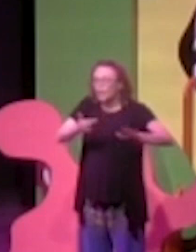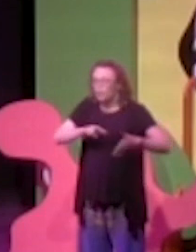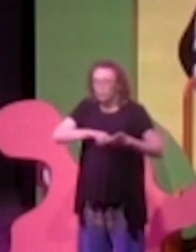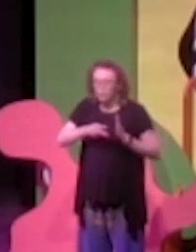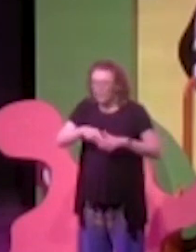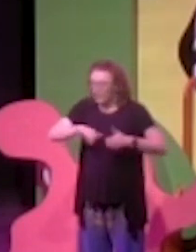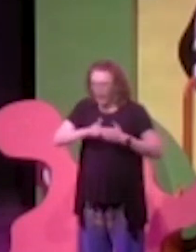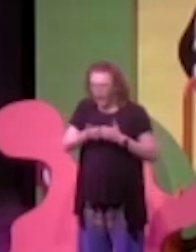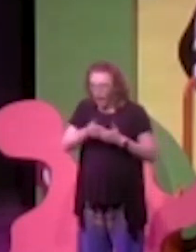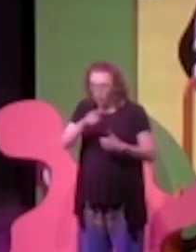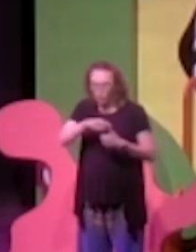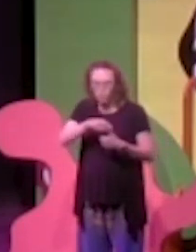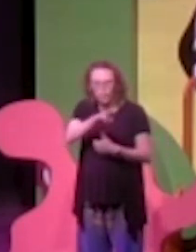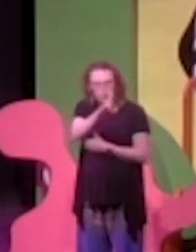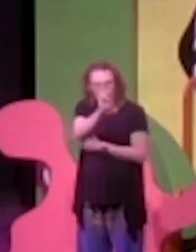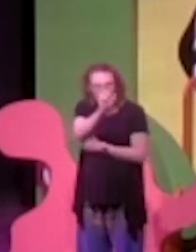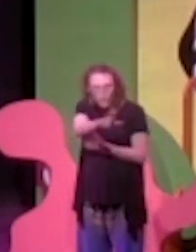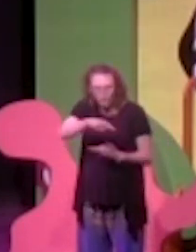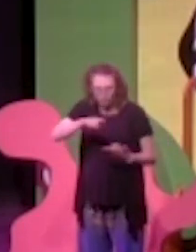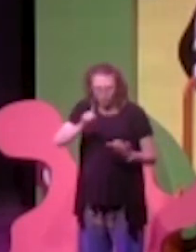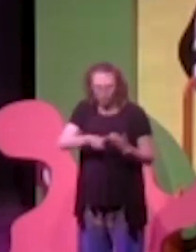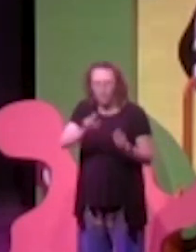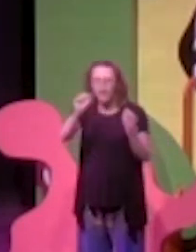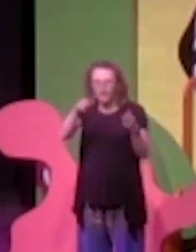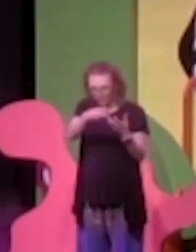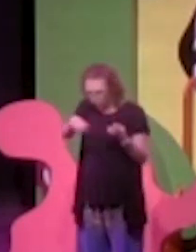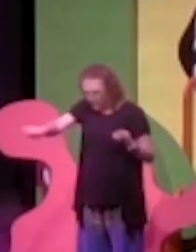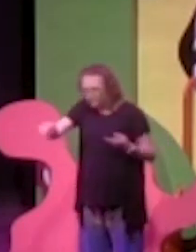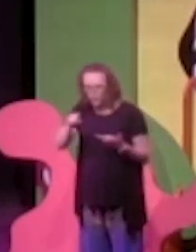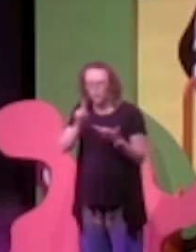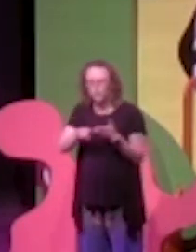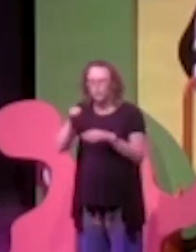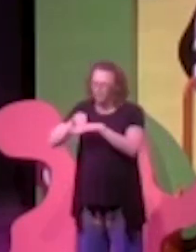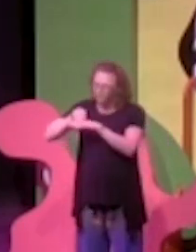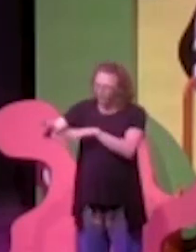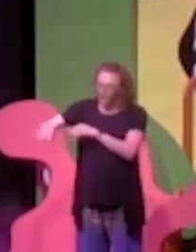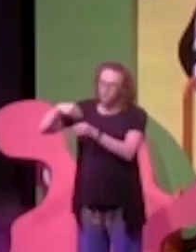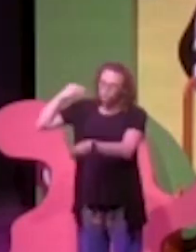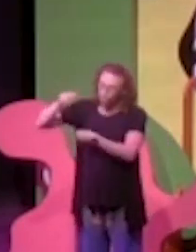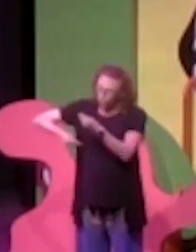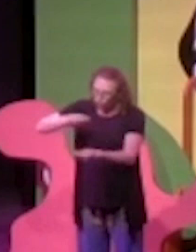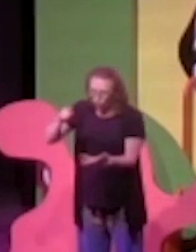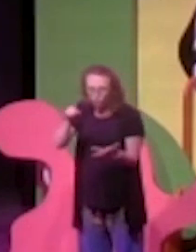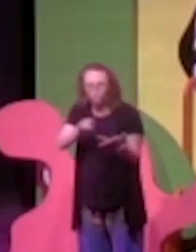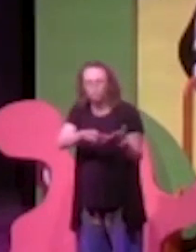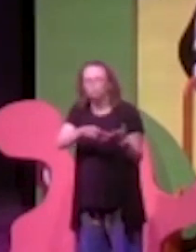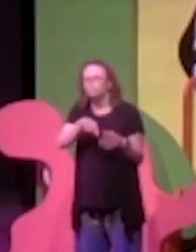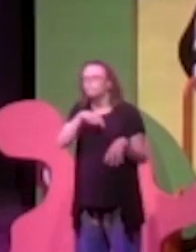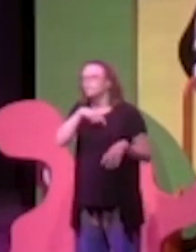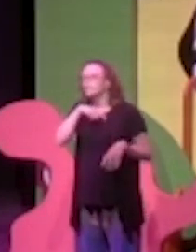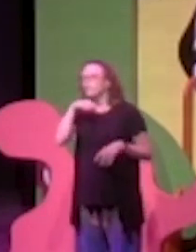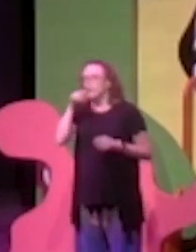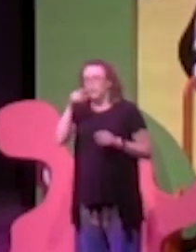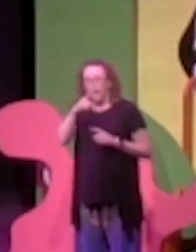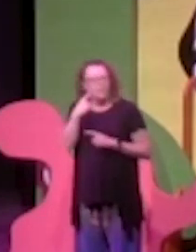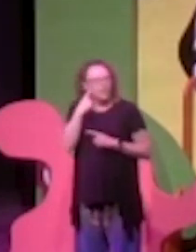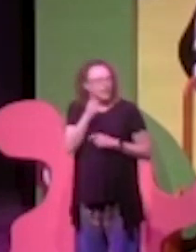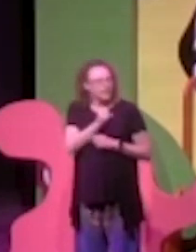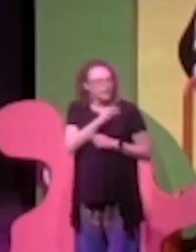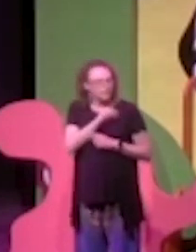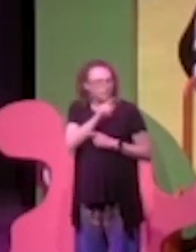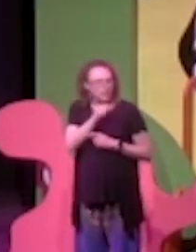multi-generational. It is, was it Smith who said, land is the essence of all wealth? And back